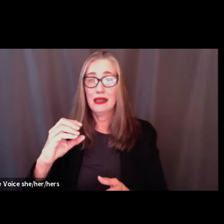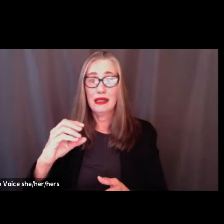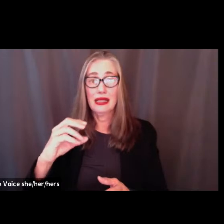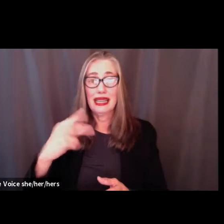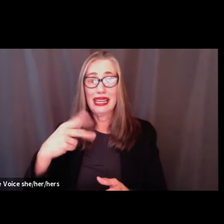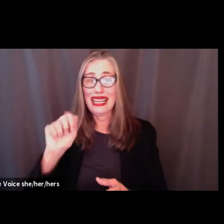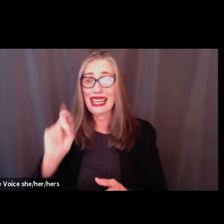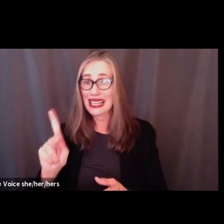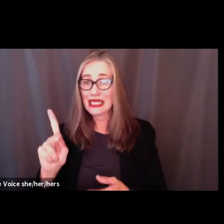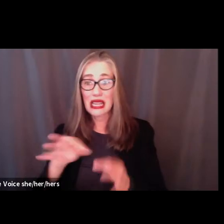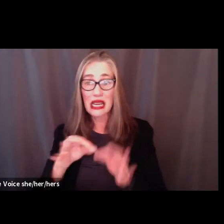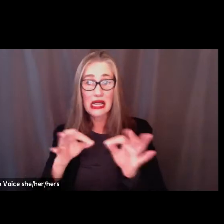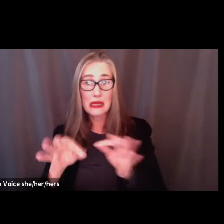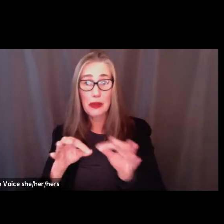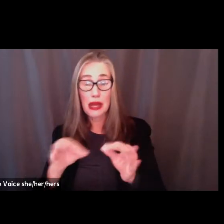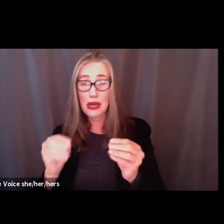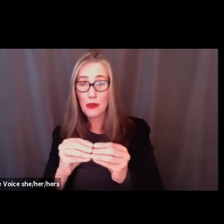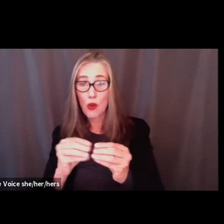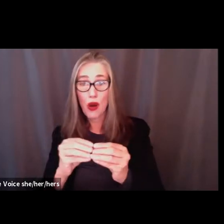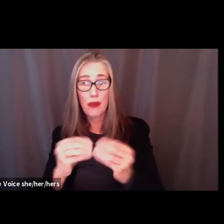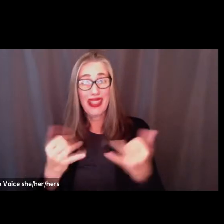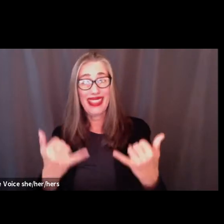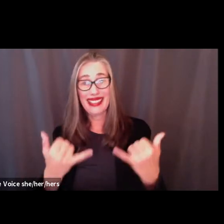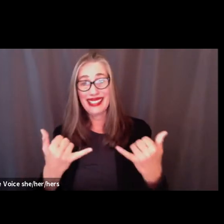but that's kind of where we are.